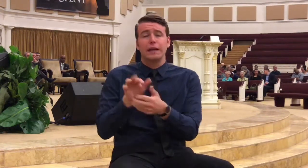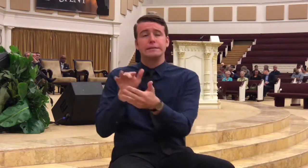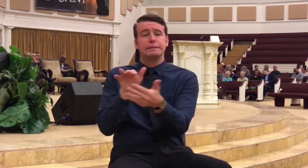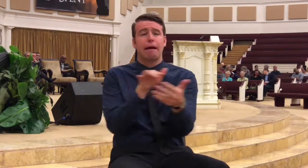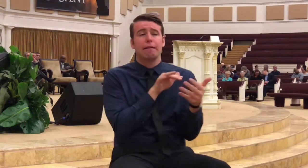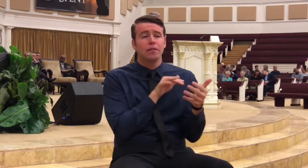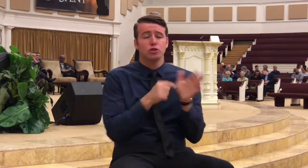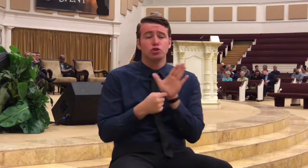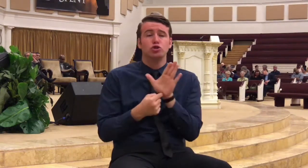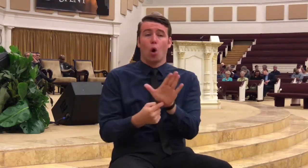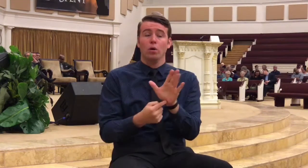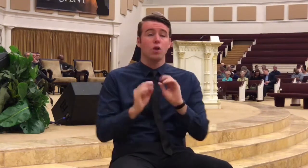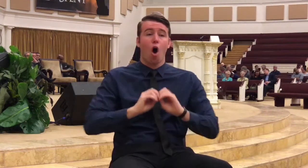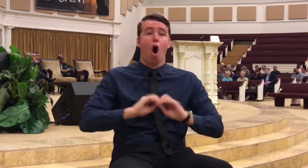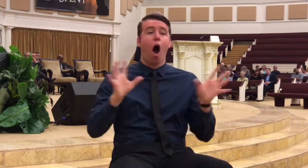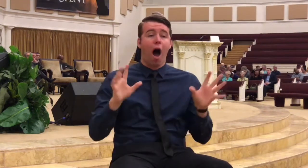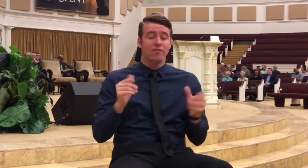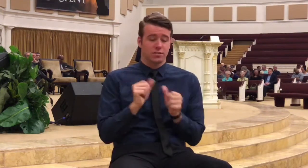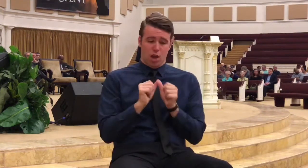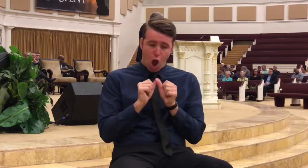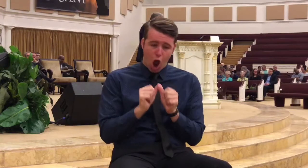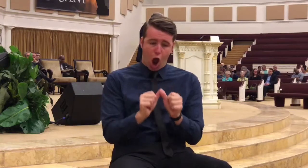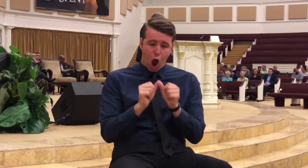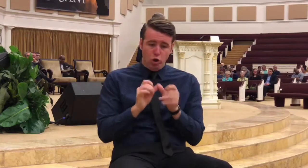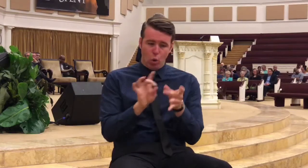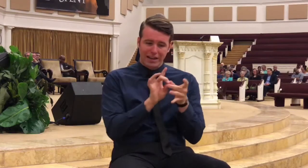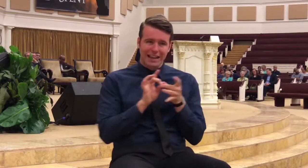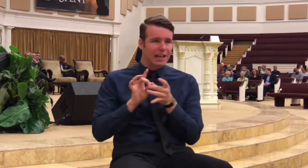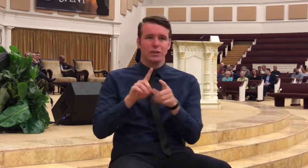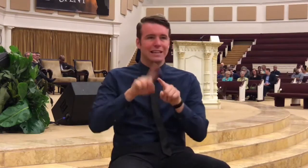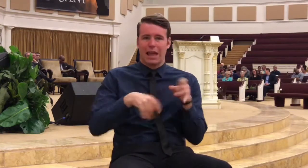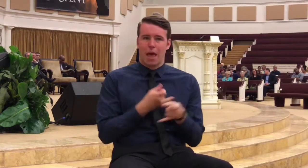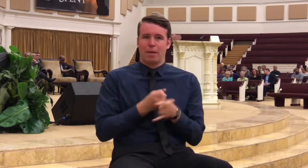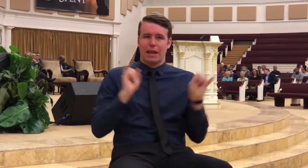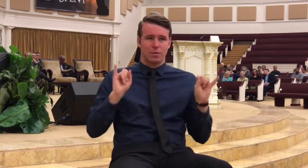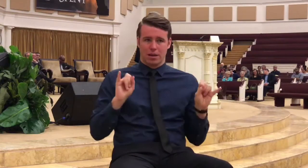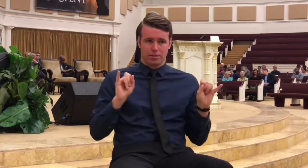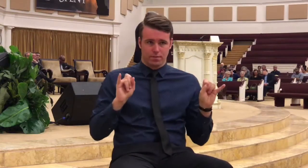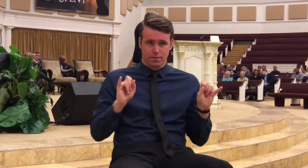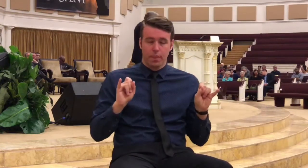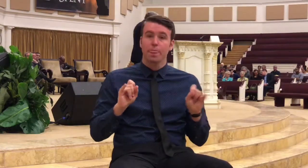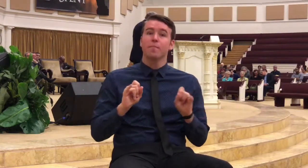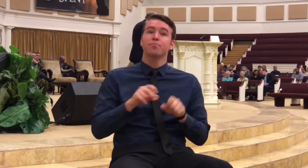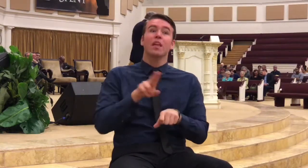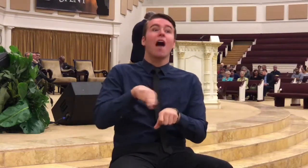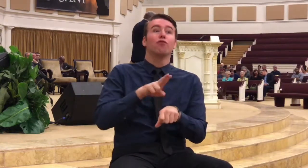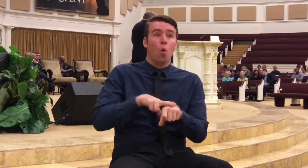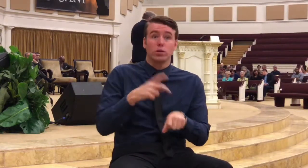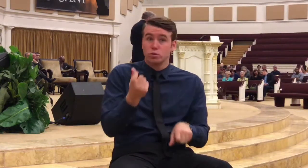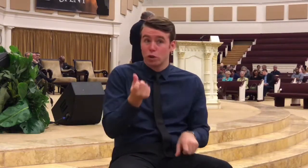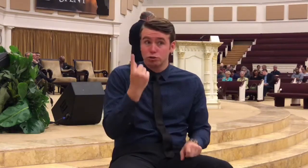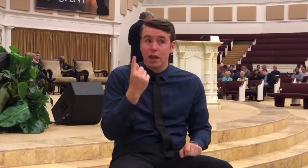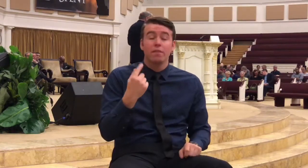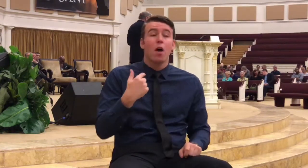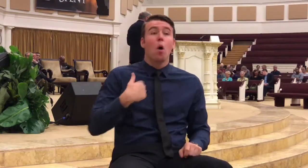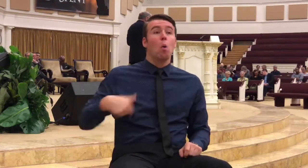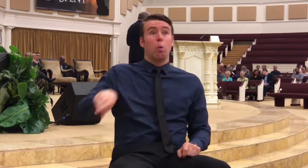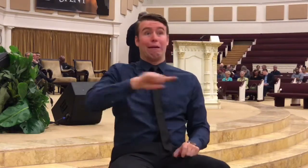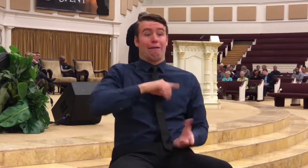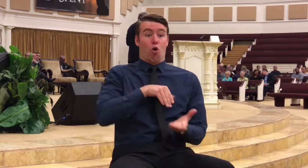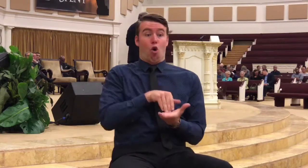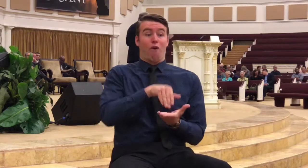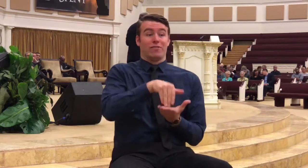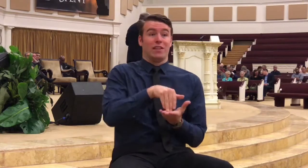that has this ongoing connectivity. And of course, then the fact that we often